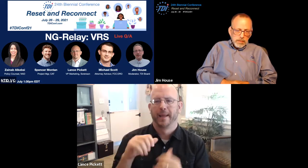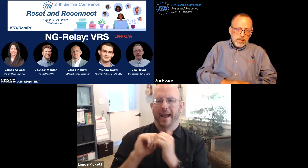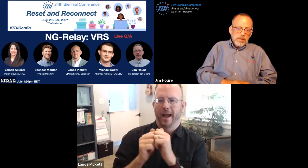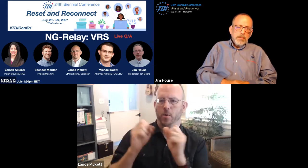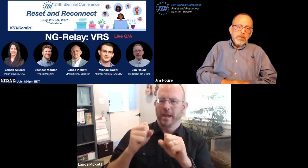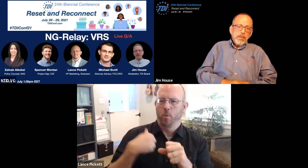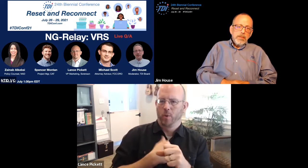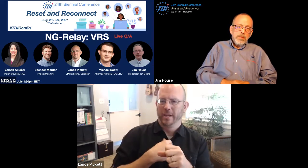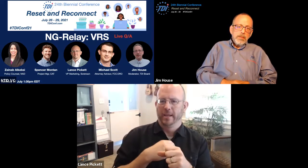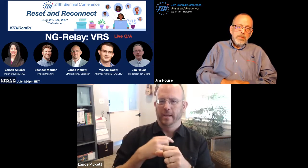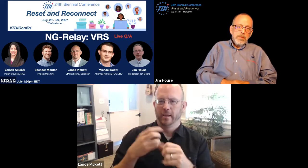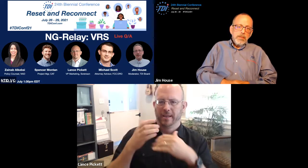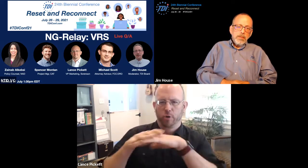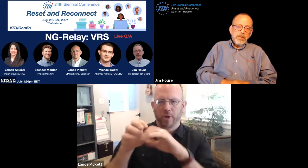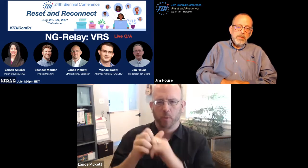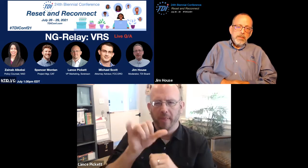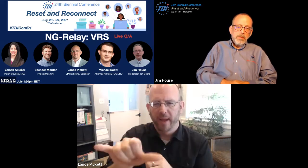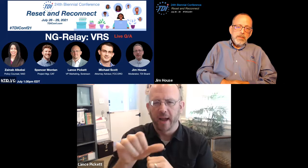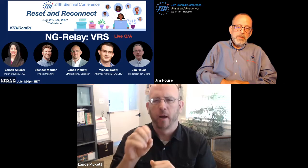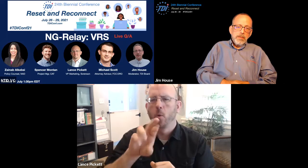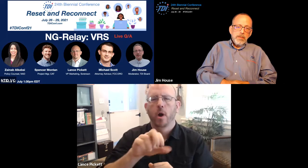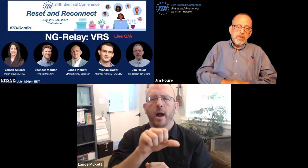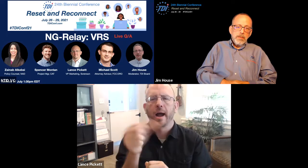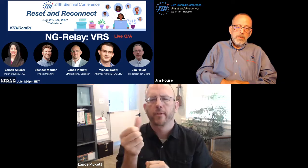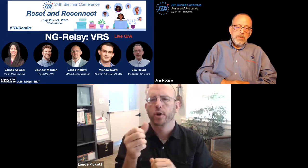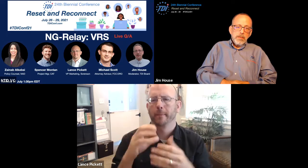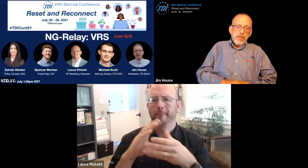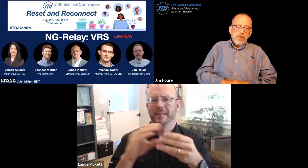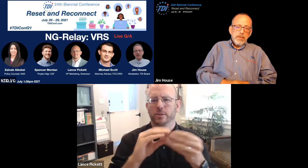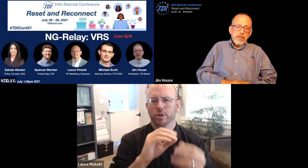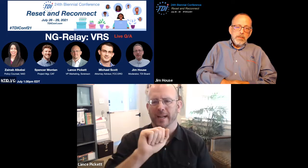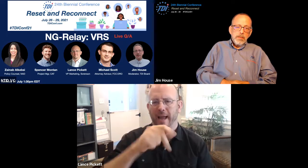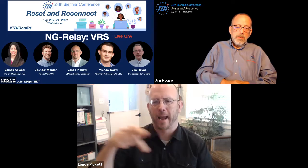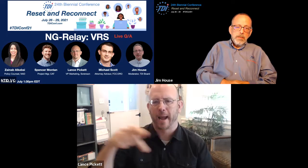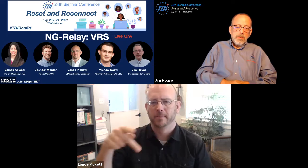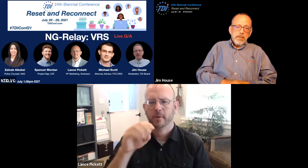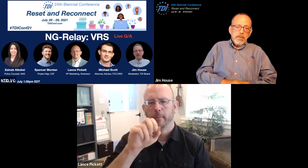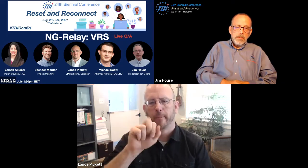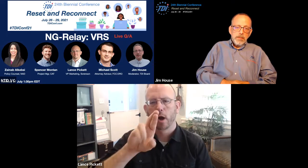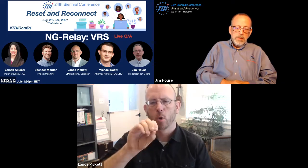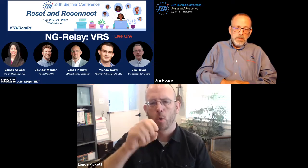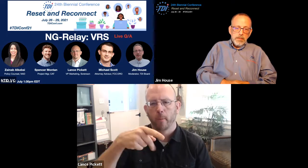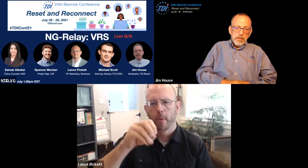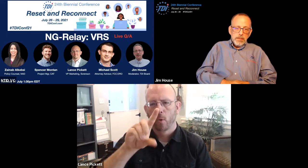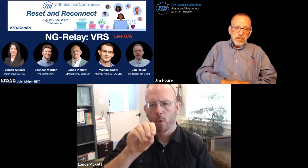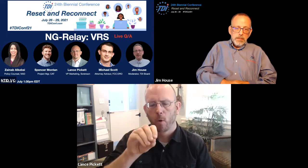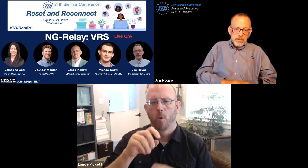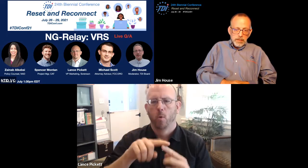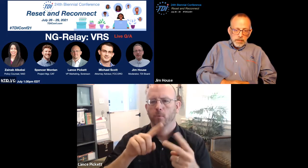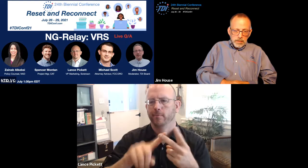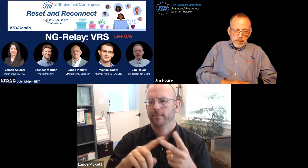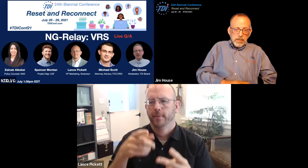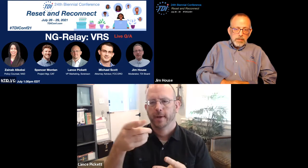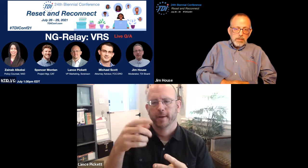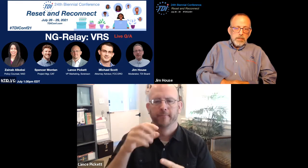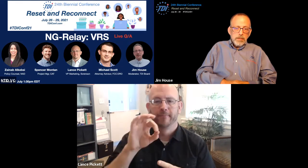FaceTime. And how can we integrate that with that? How do are there other messaging apps like